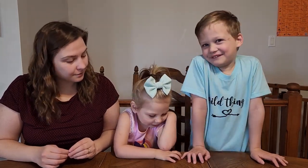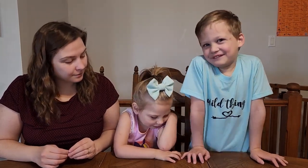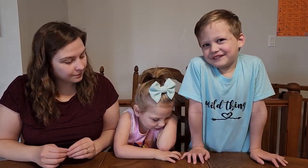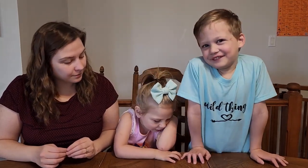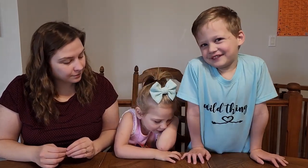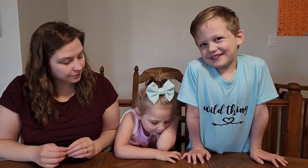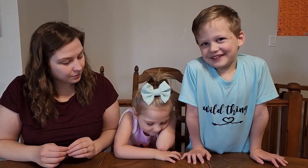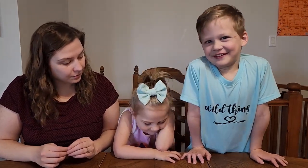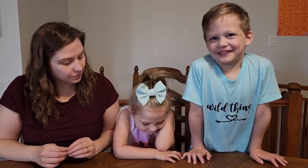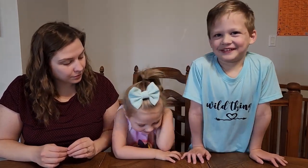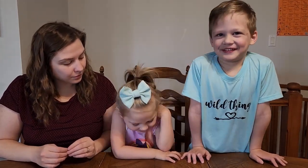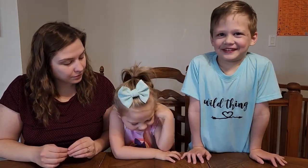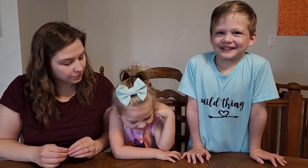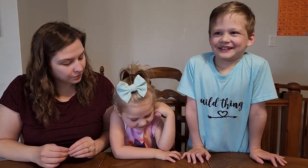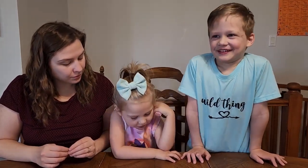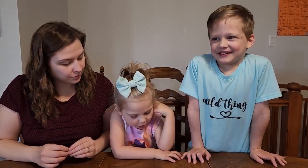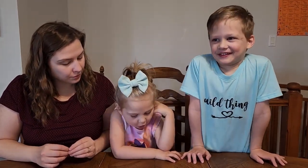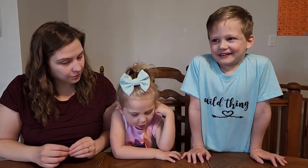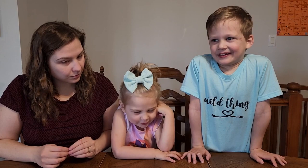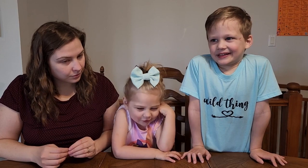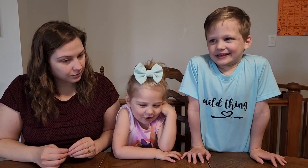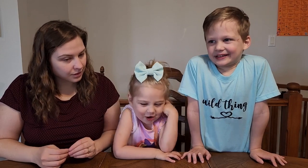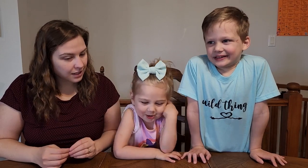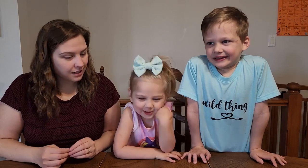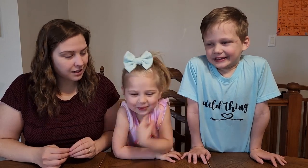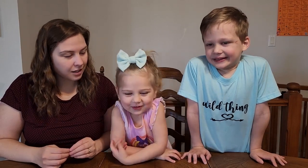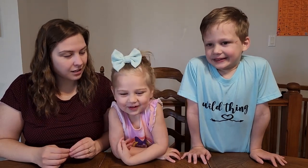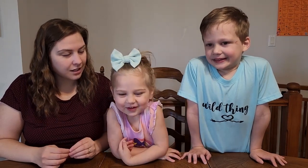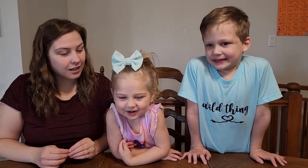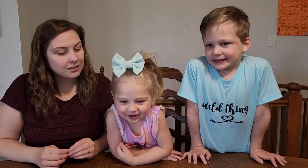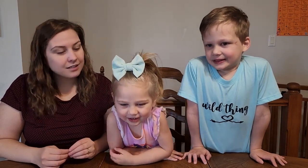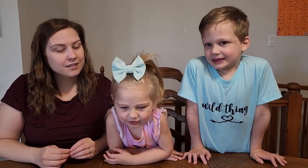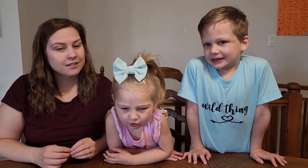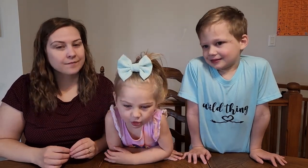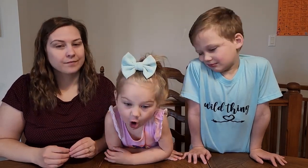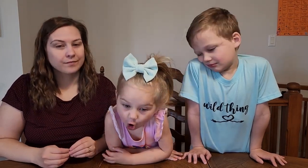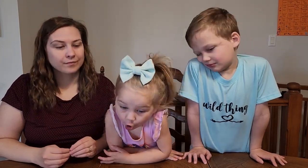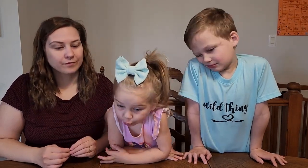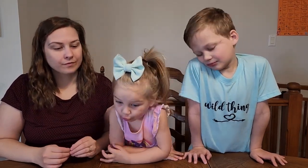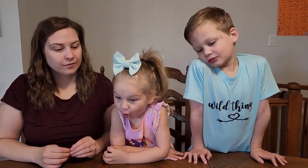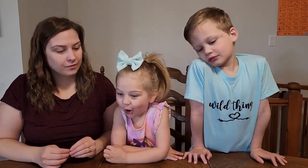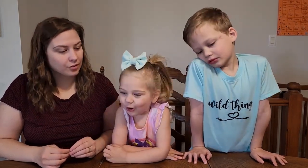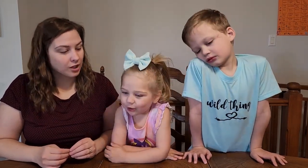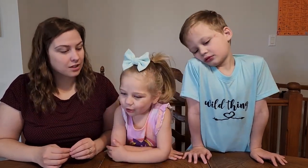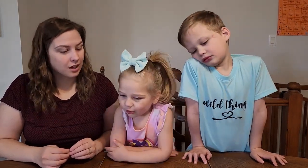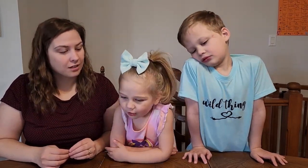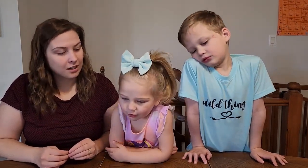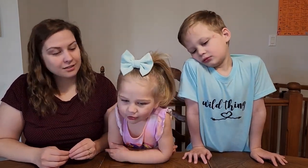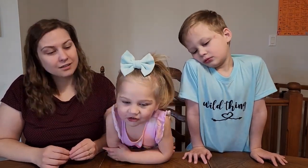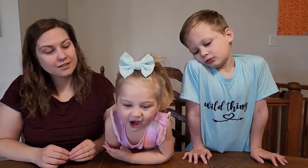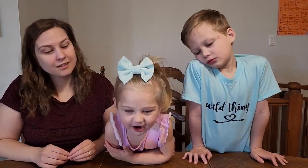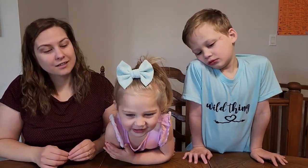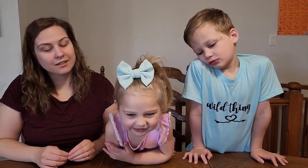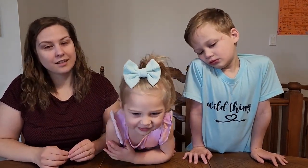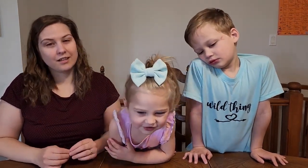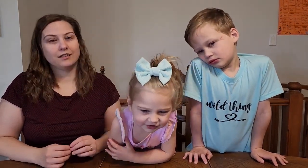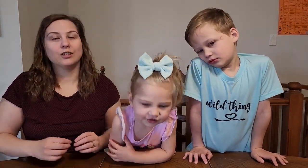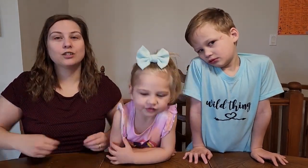like eating hot dogs. Katie, hot dogs? No, hot dogs. Just hot dogs? Yeah. There's